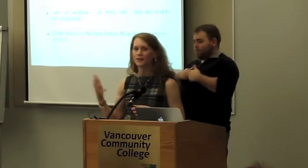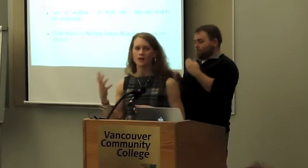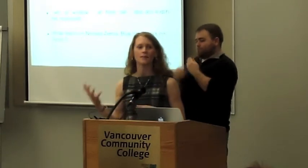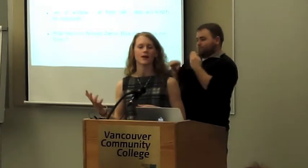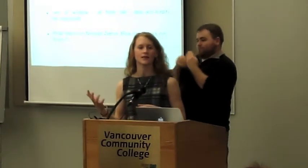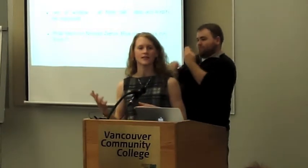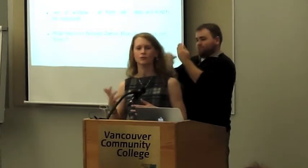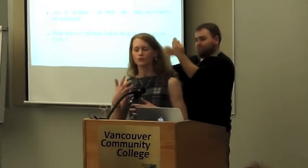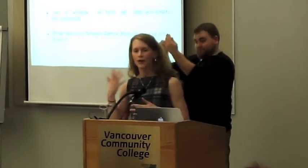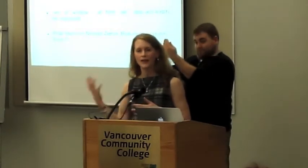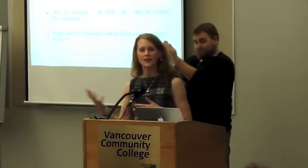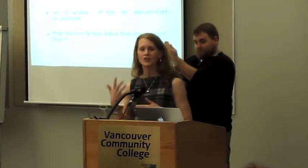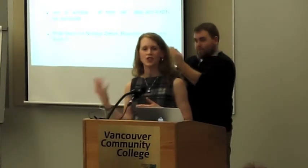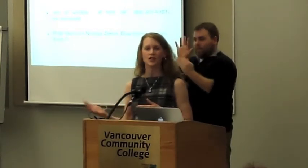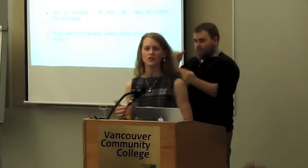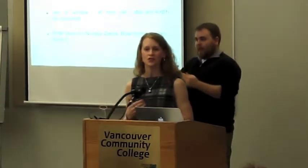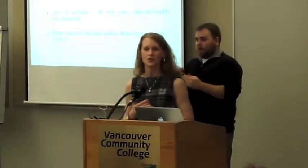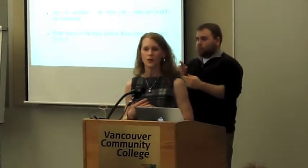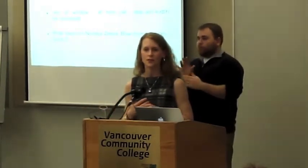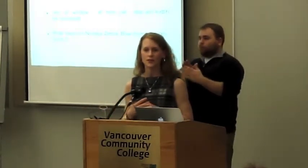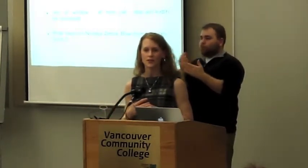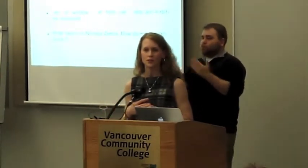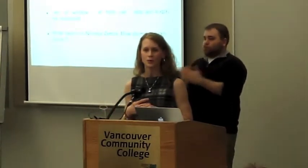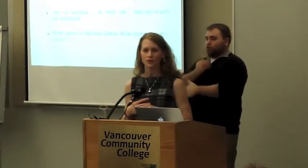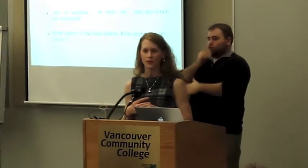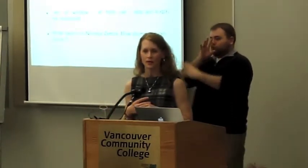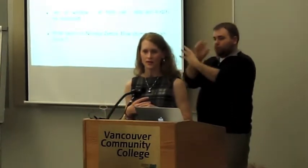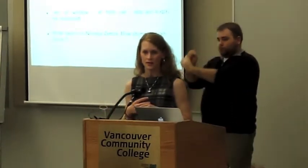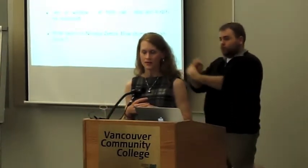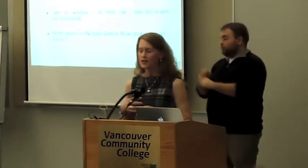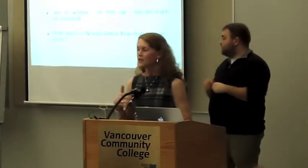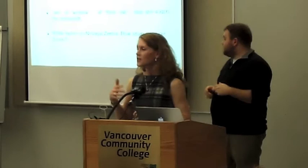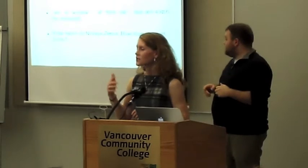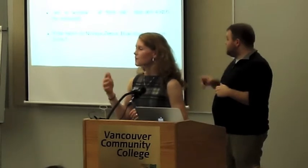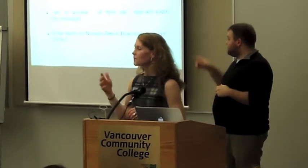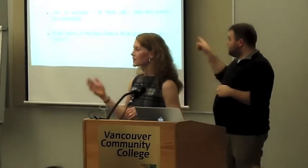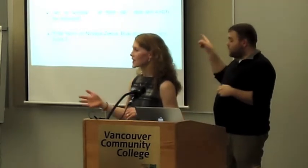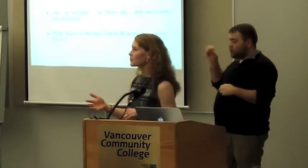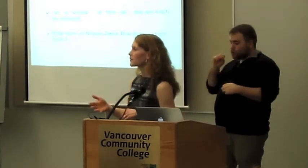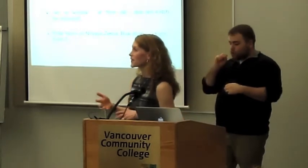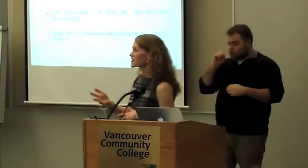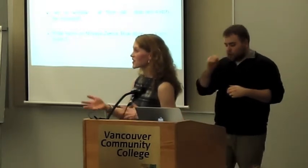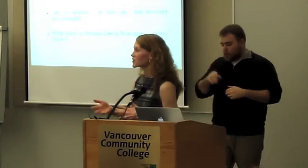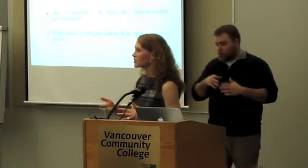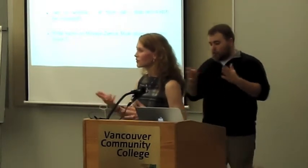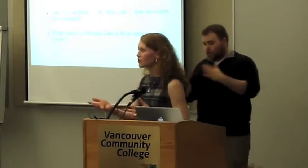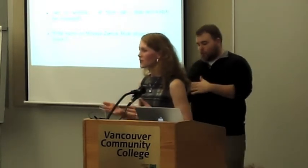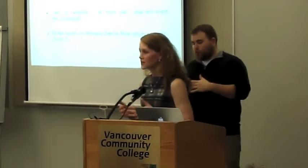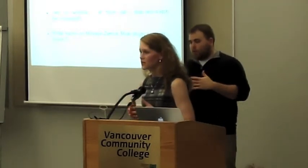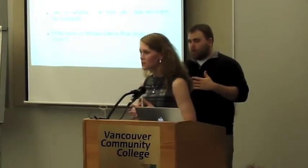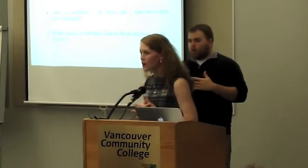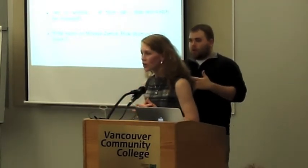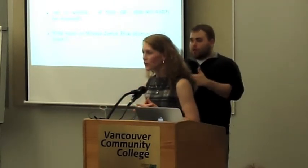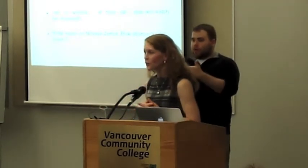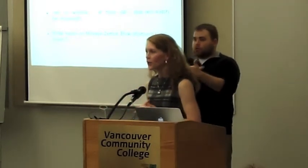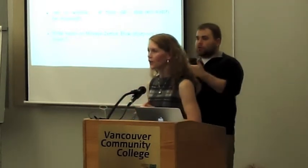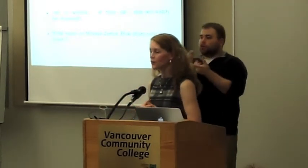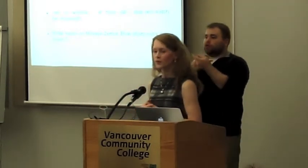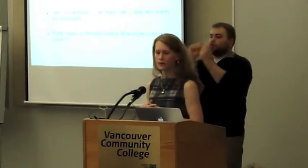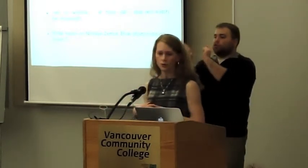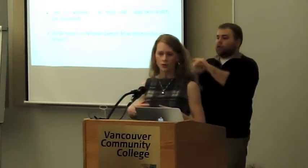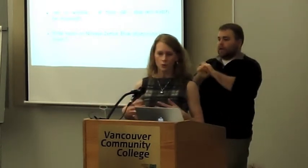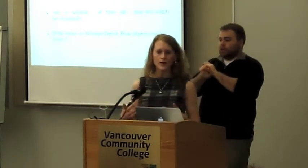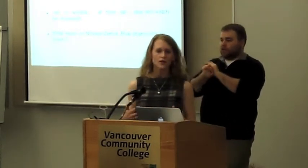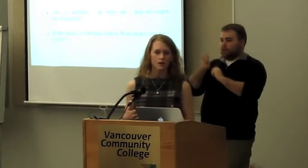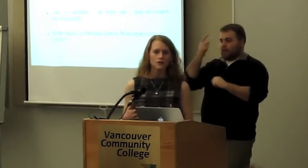literacy affects our minds. It radically changes the way we see the world around us. So, for example, if I said to you, what's the smaller